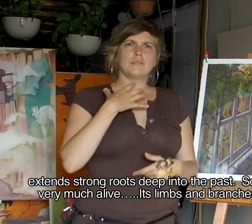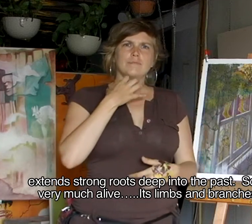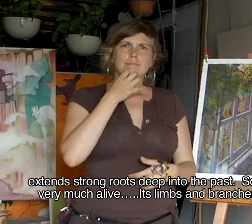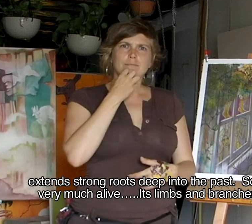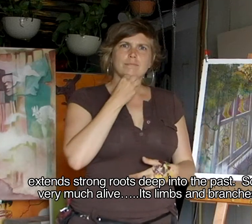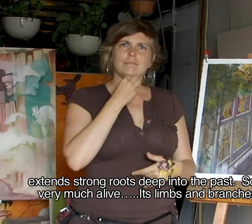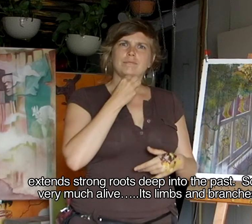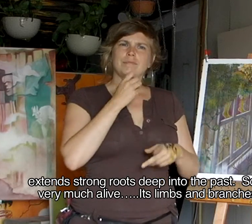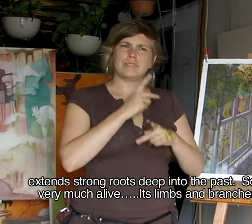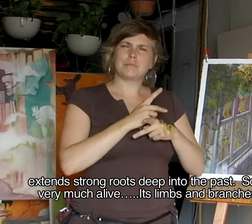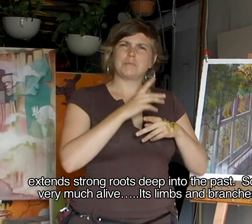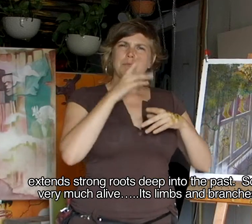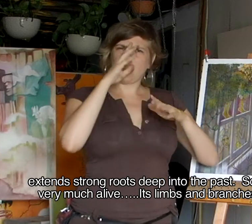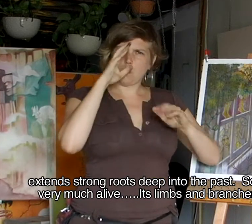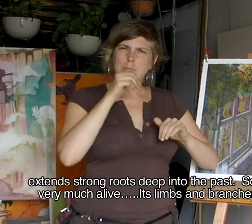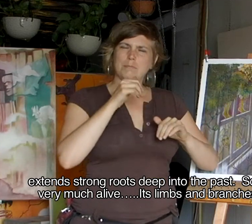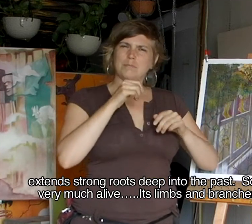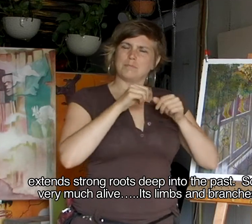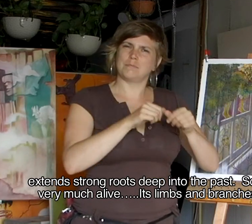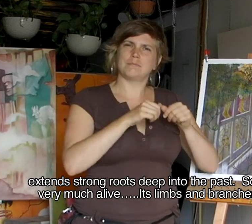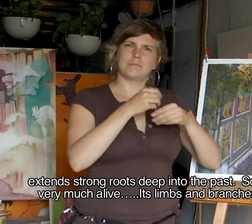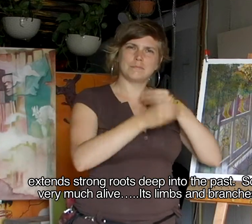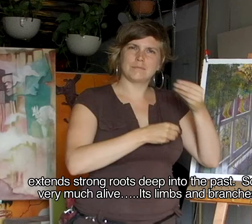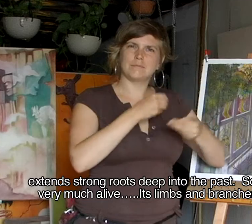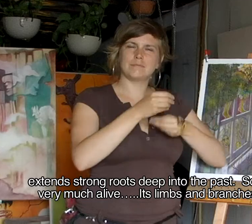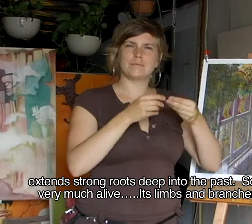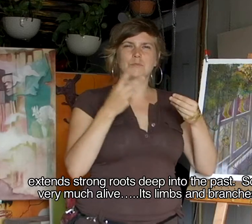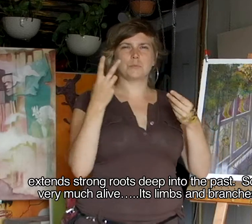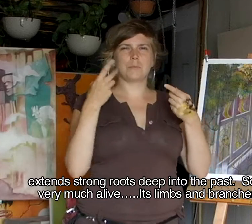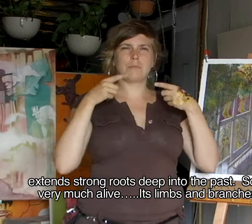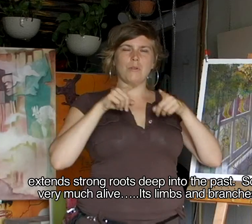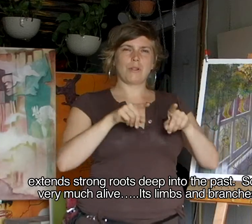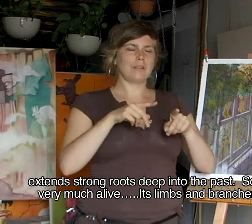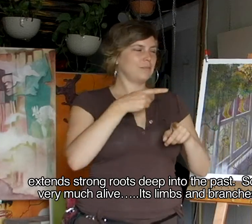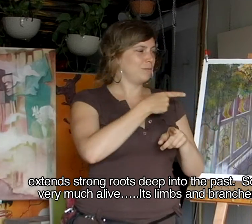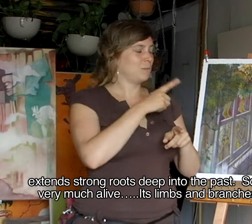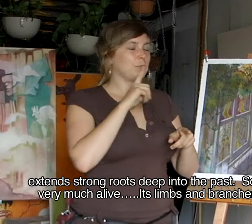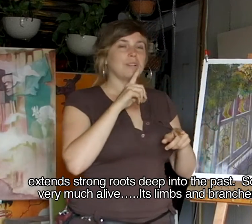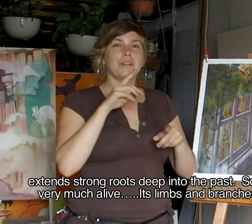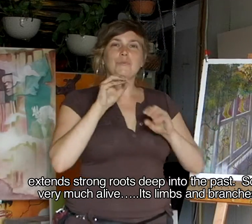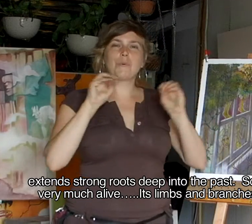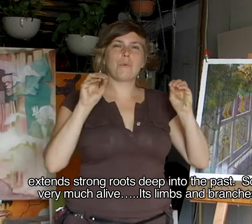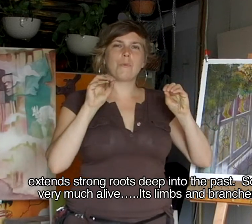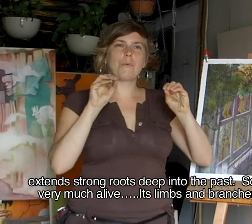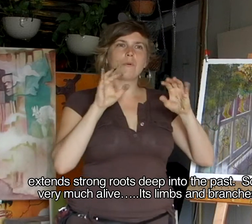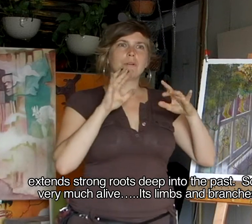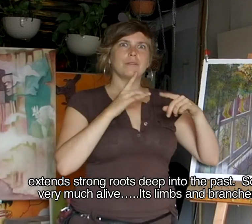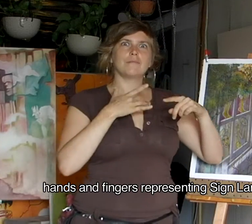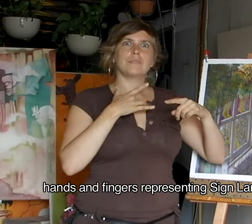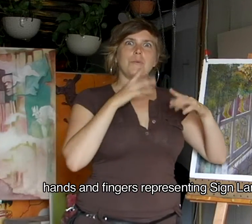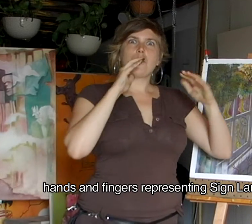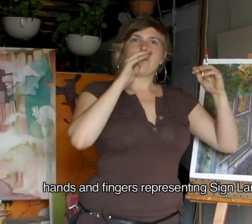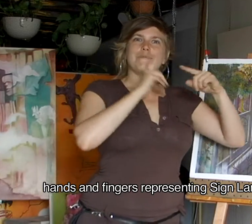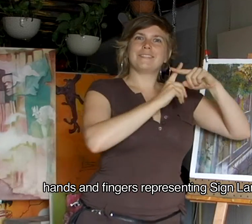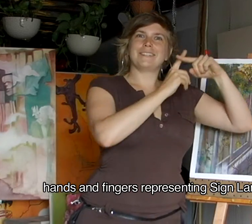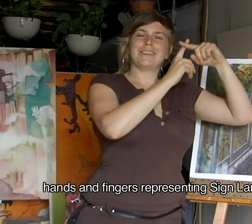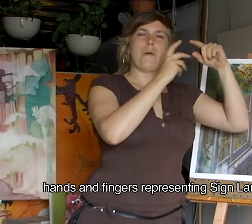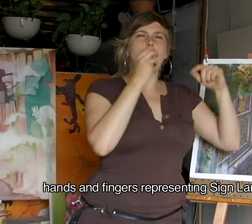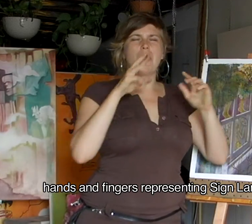and back through the tree. The tree itself extends strong roots deep into the